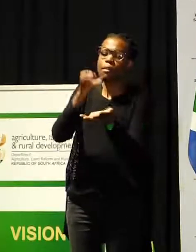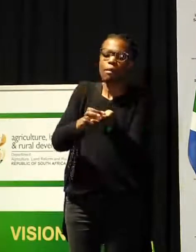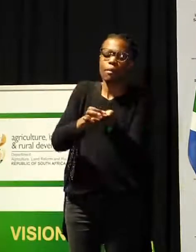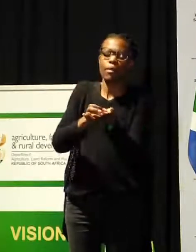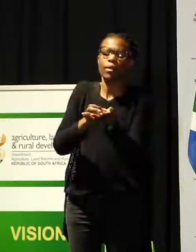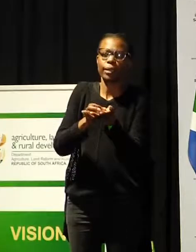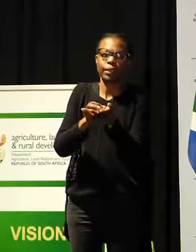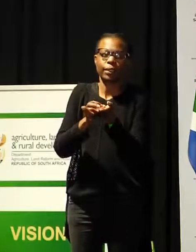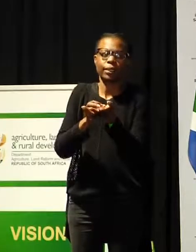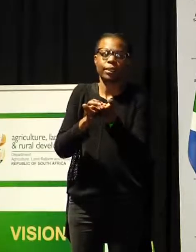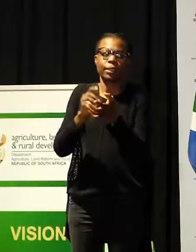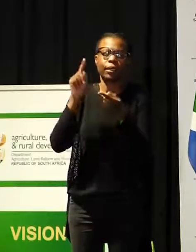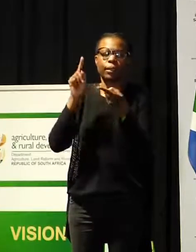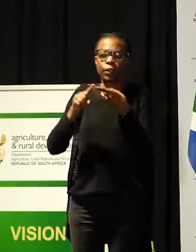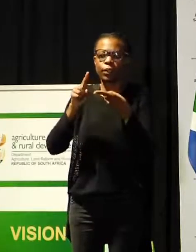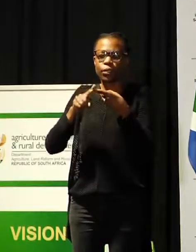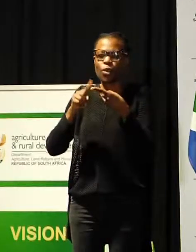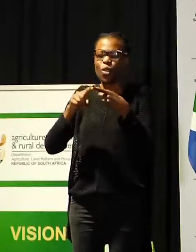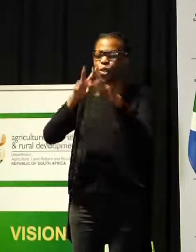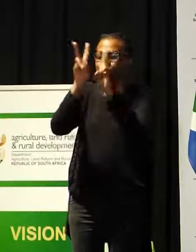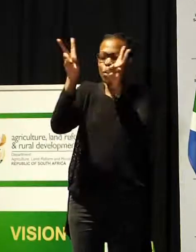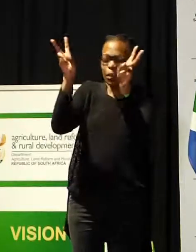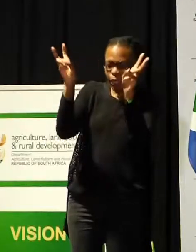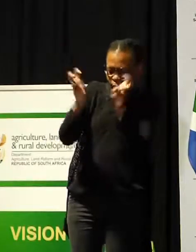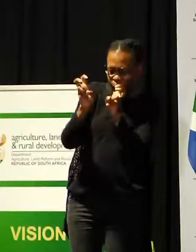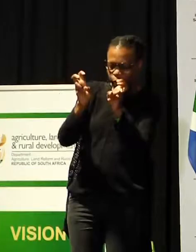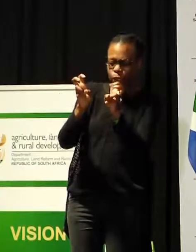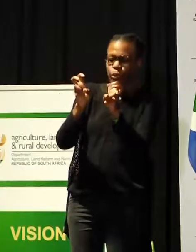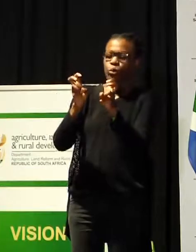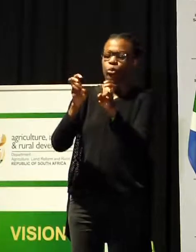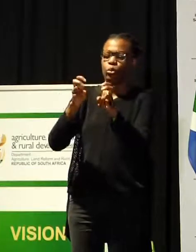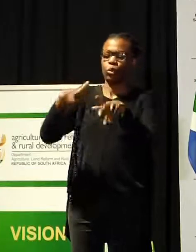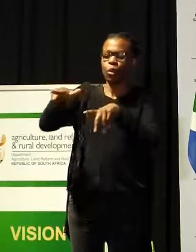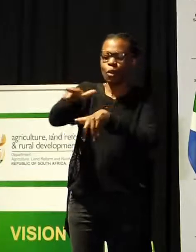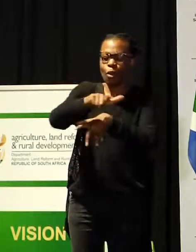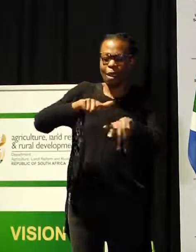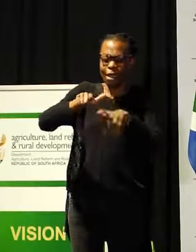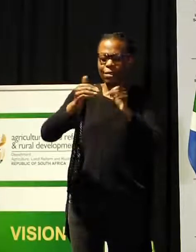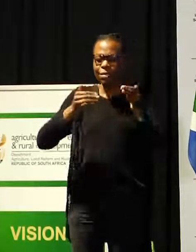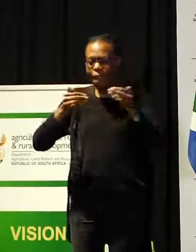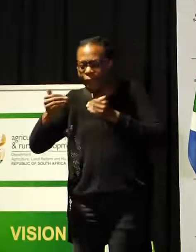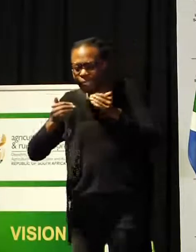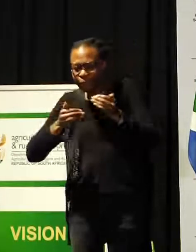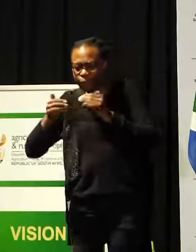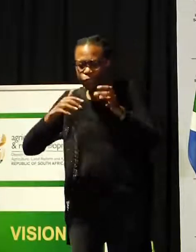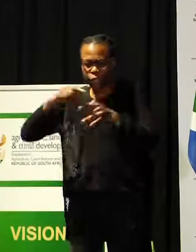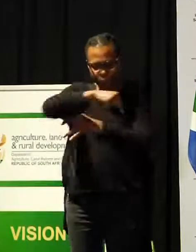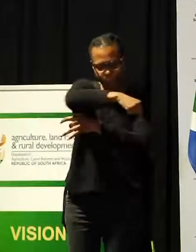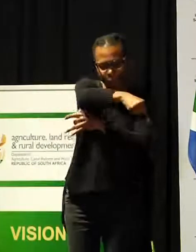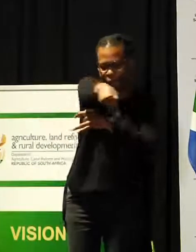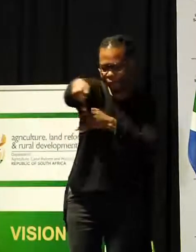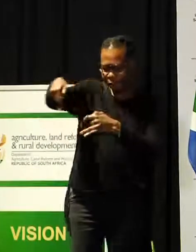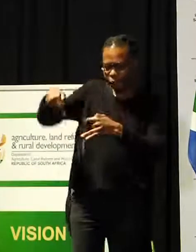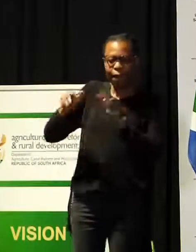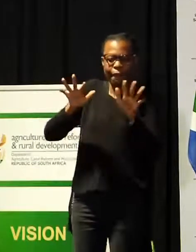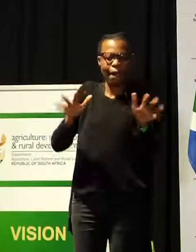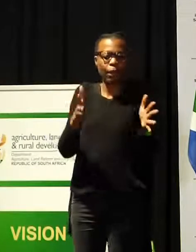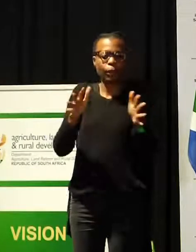the issue of land administration regarding outer boundaries, the voices